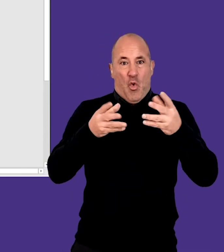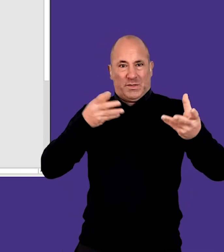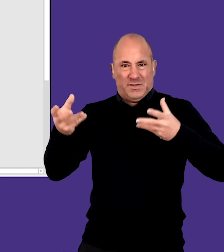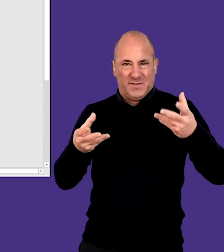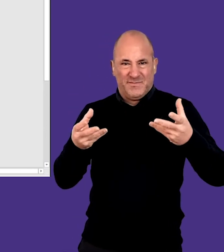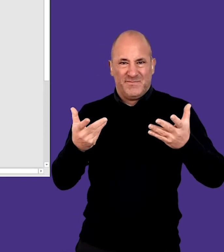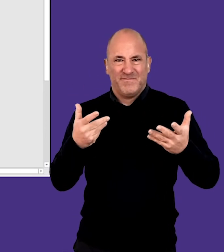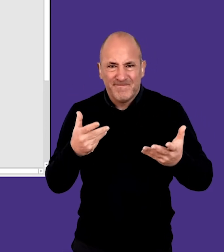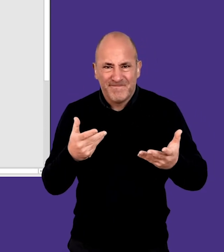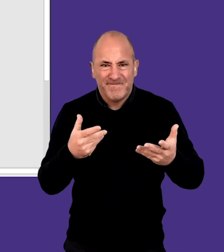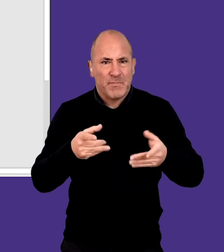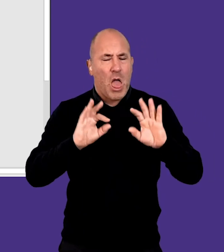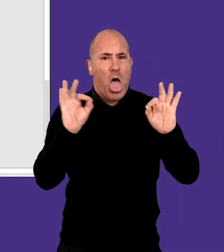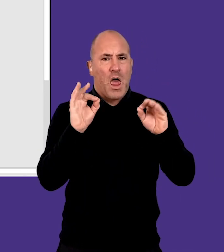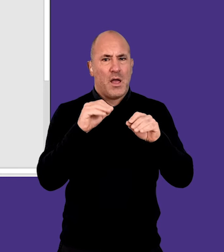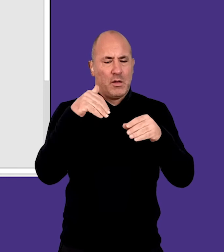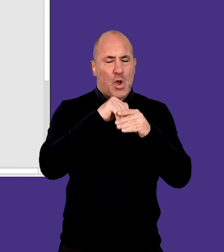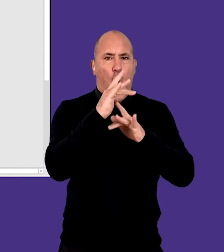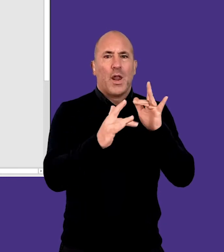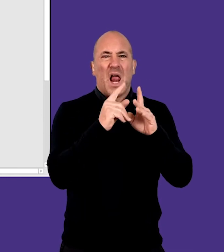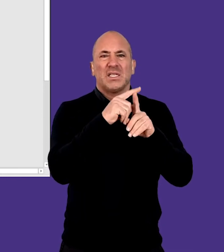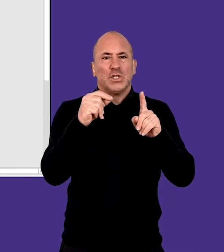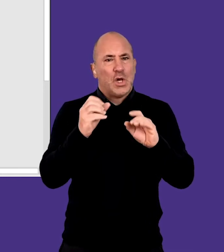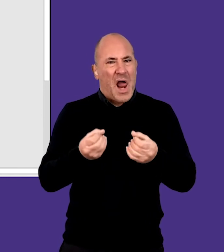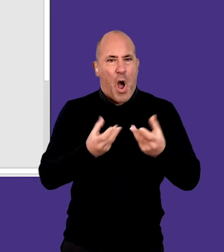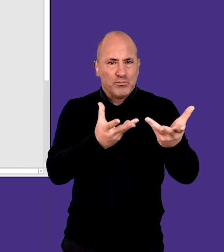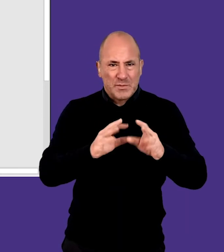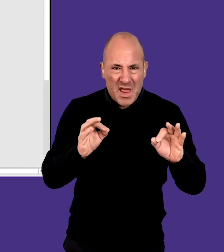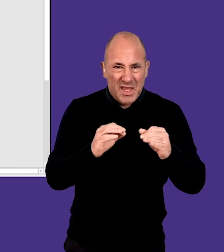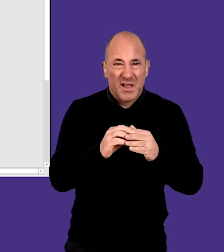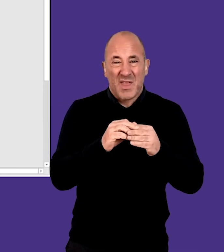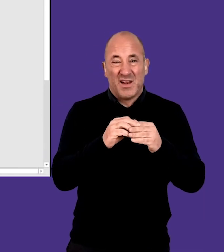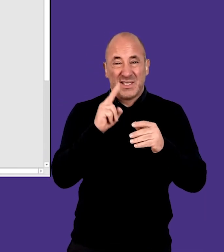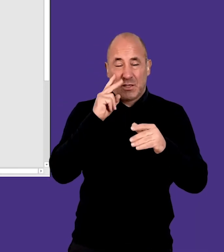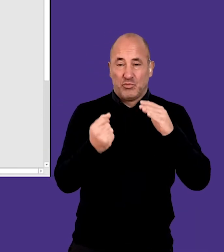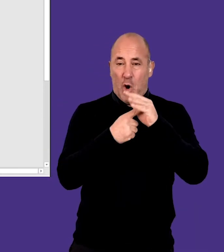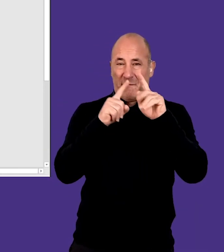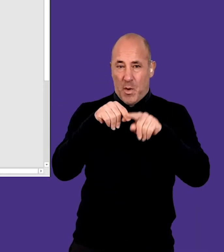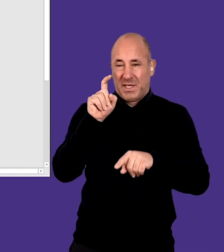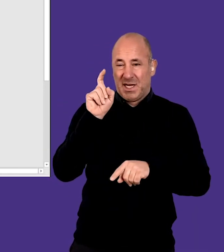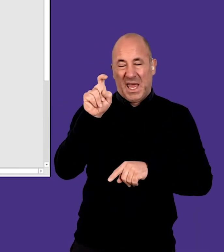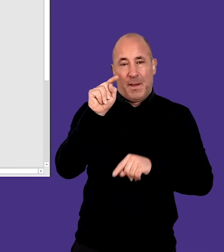product or physical resource and it doesn't have a digital output, then you can tick the box at the top of the form